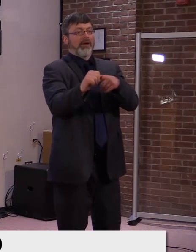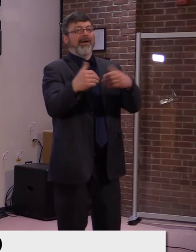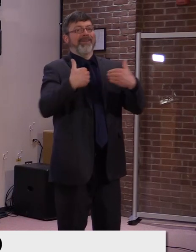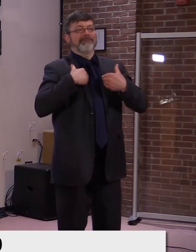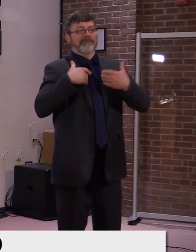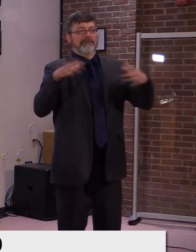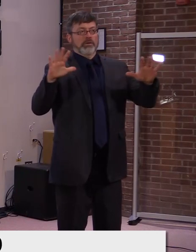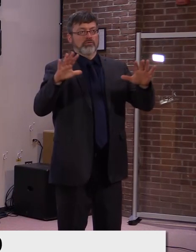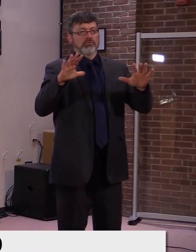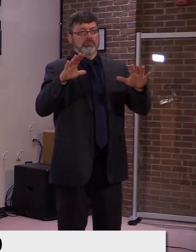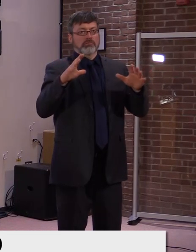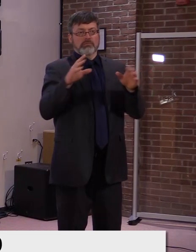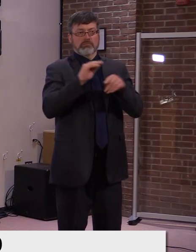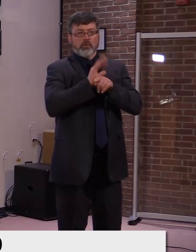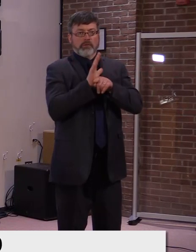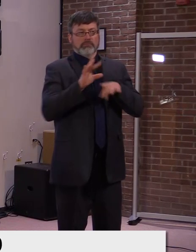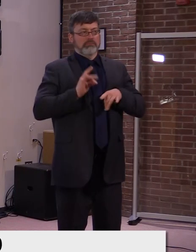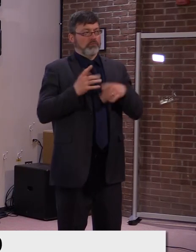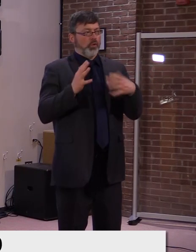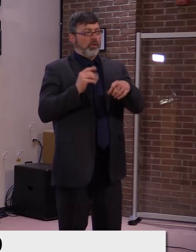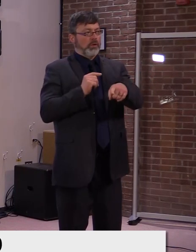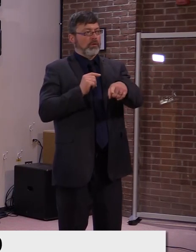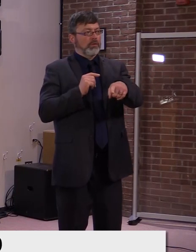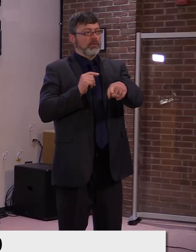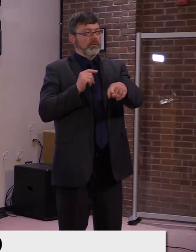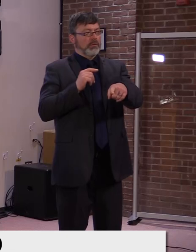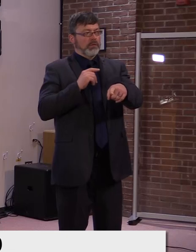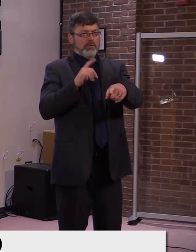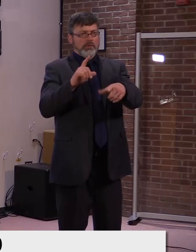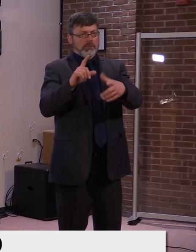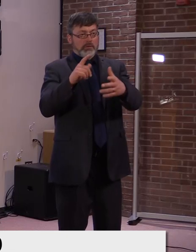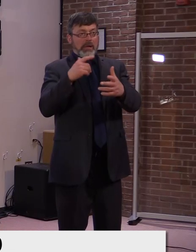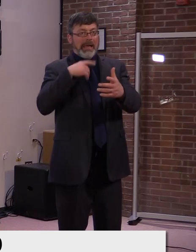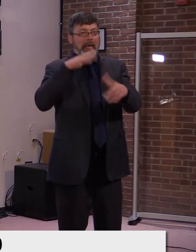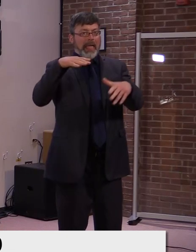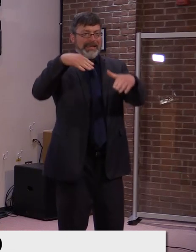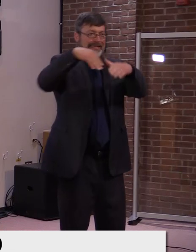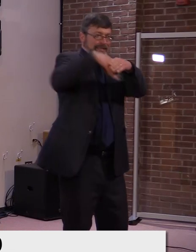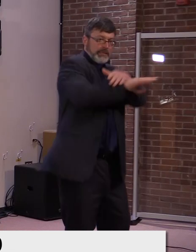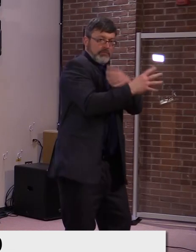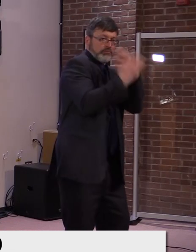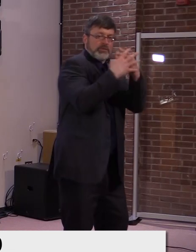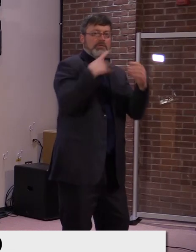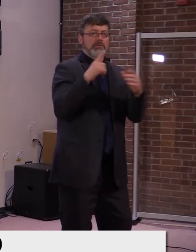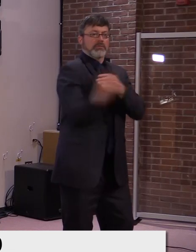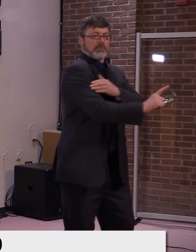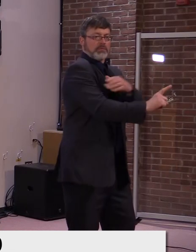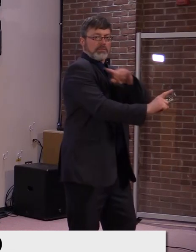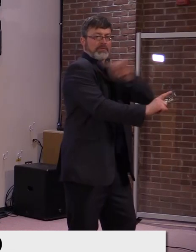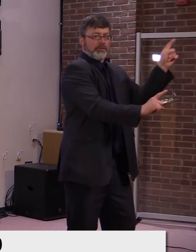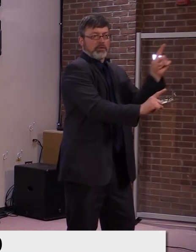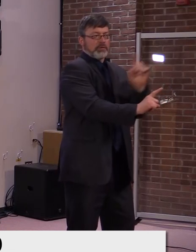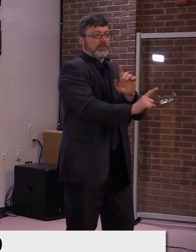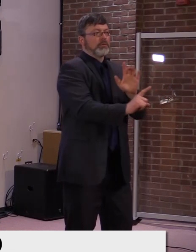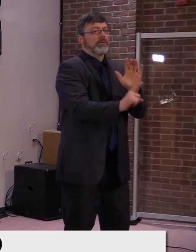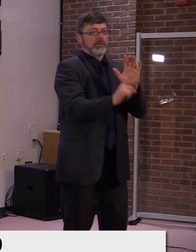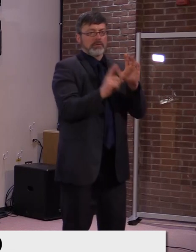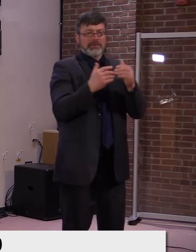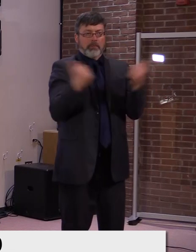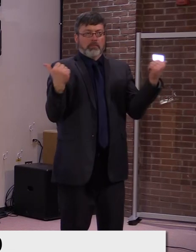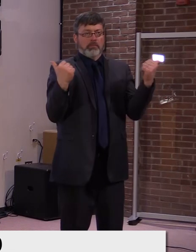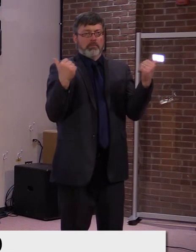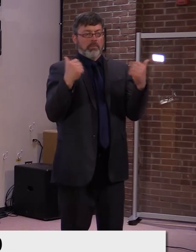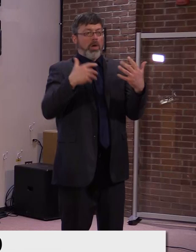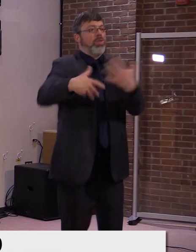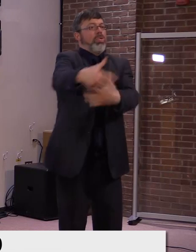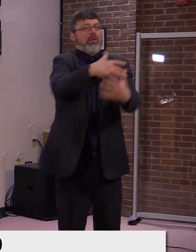into the facility that was in medical isolation. And that's normal on any